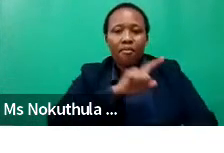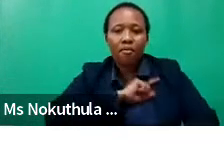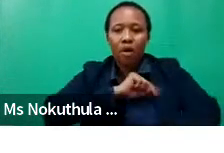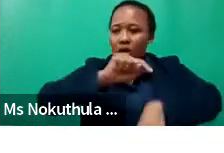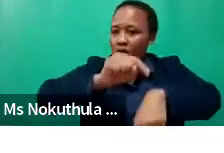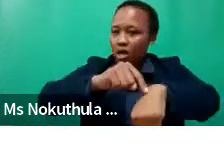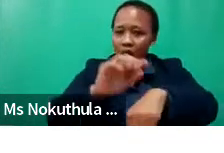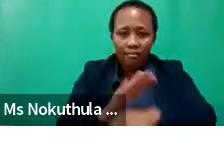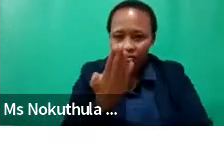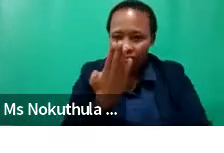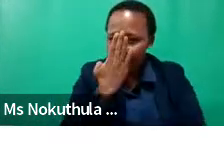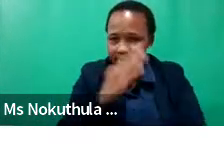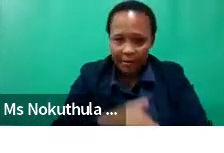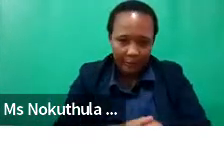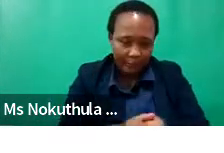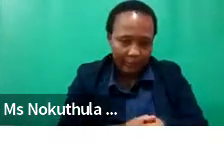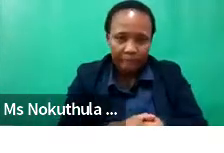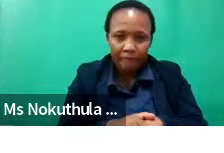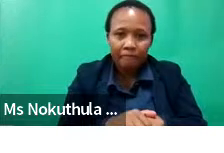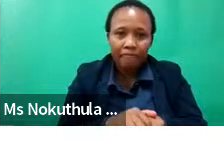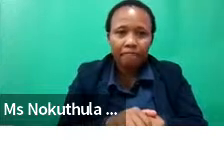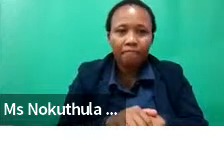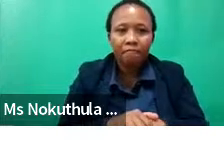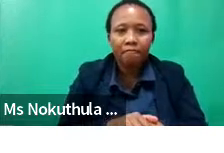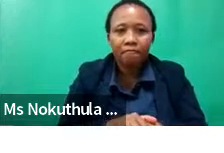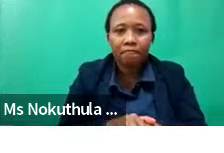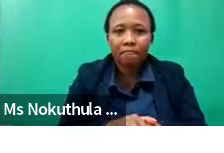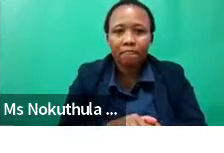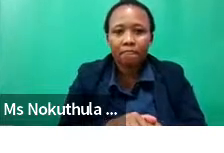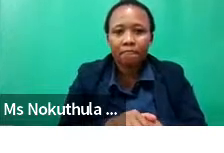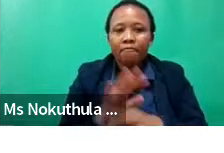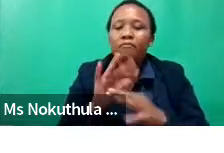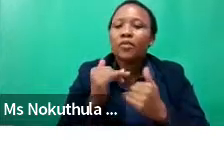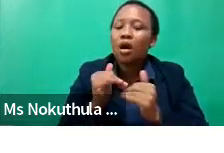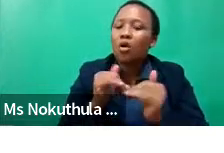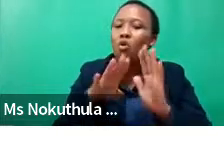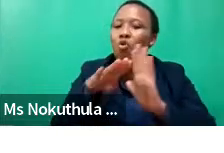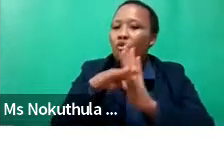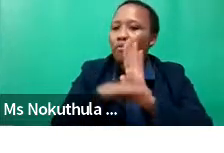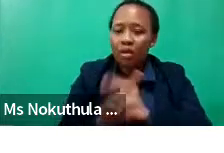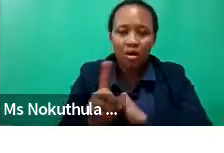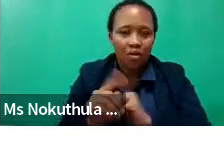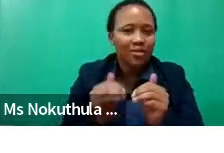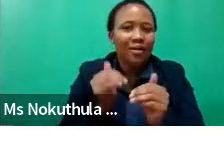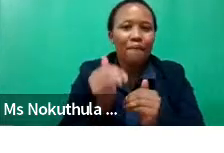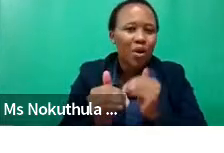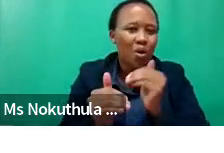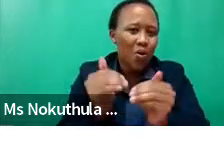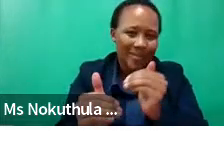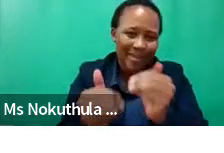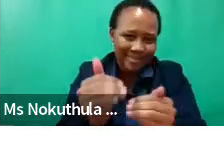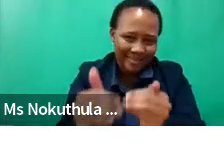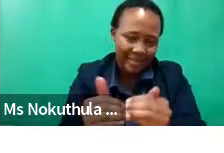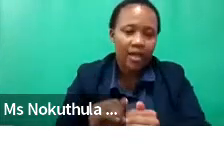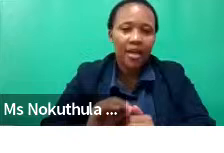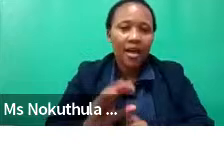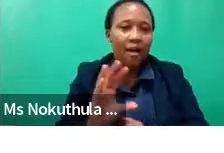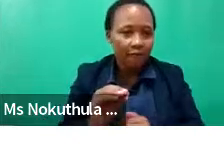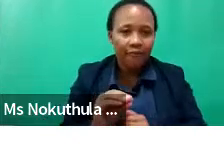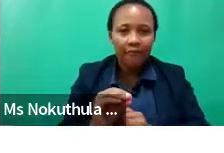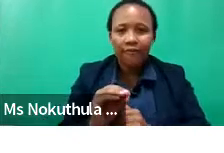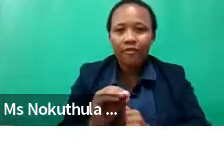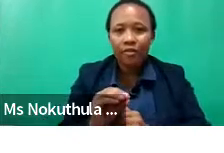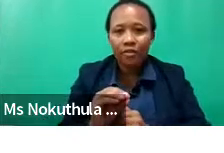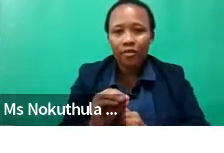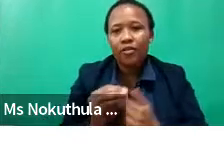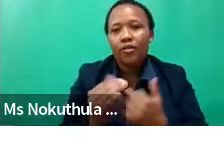Okay. So the conclusion is that the process through the study contains that although the Shopee project